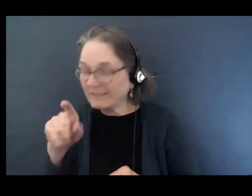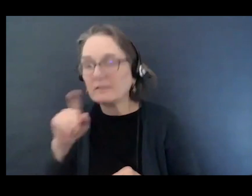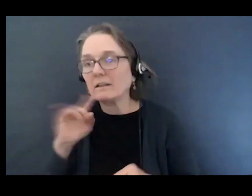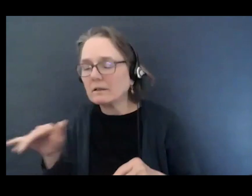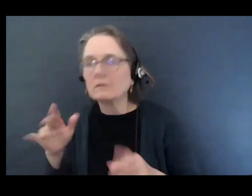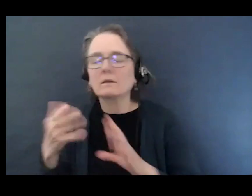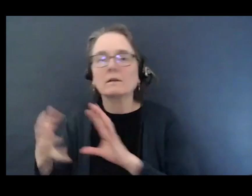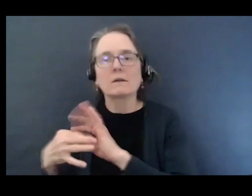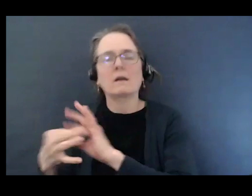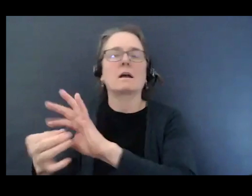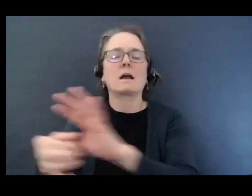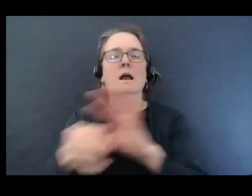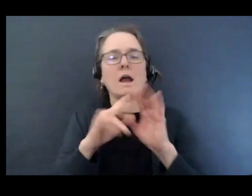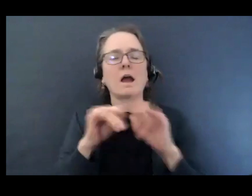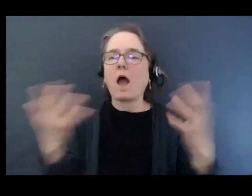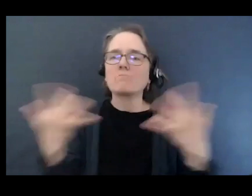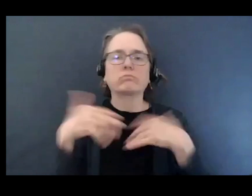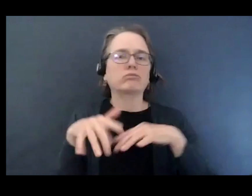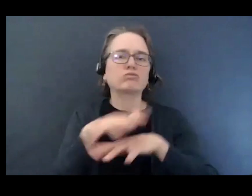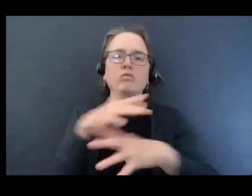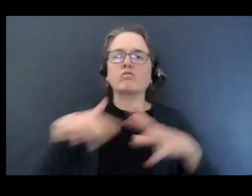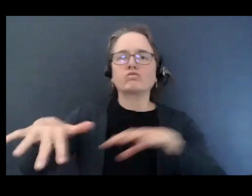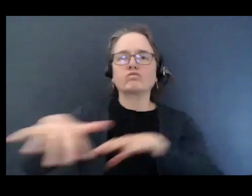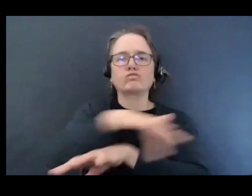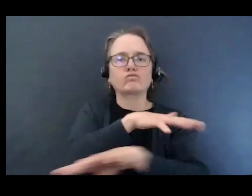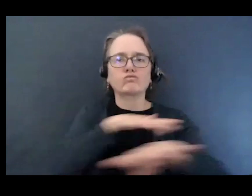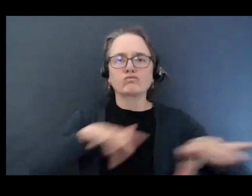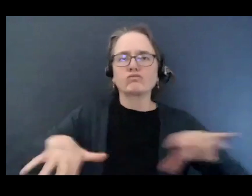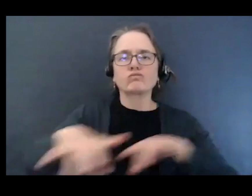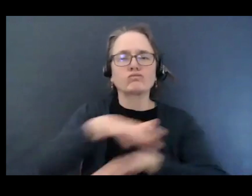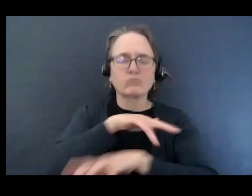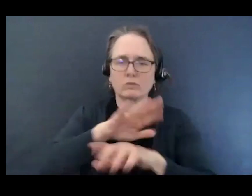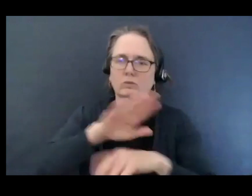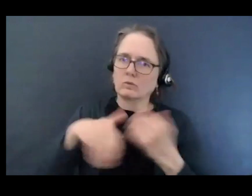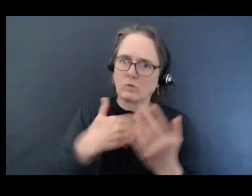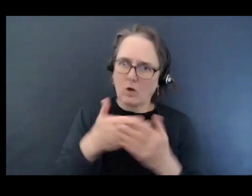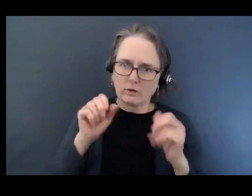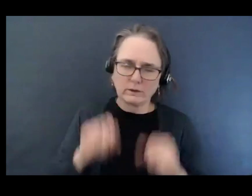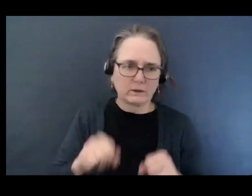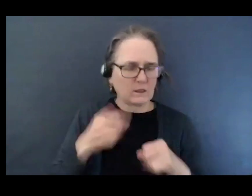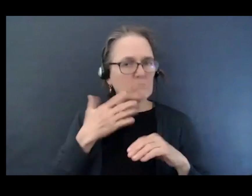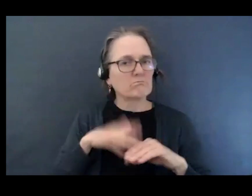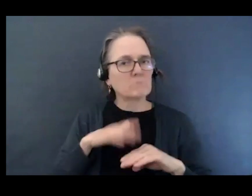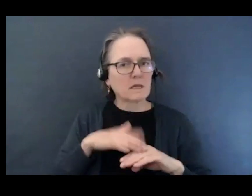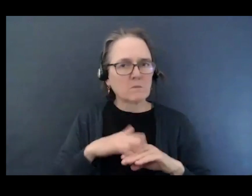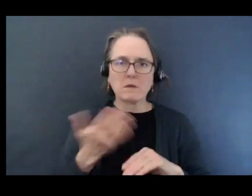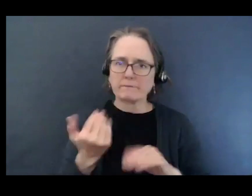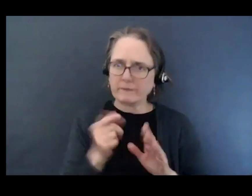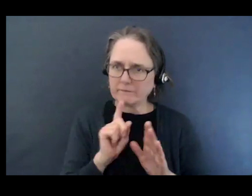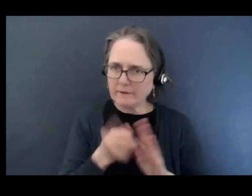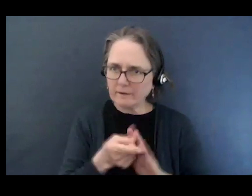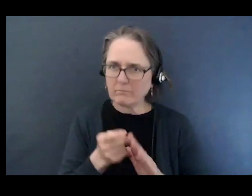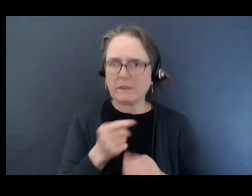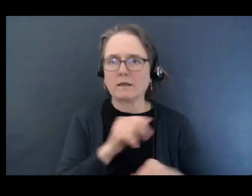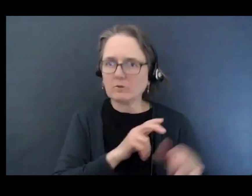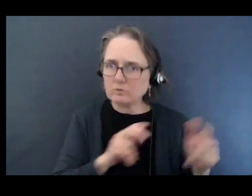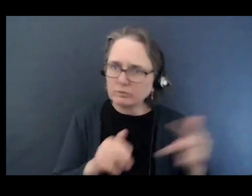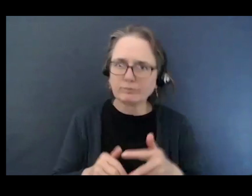of thing. Every 15 minutes or better, all day, 18 hours a day, every day.